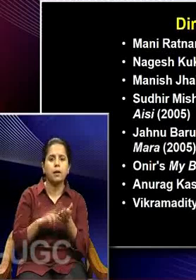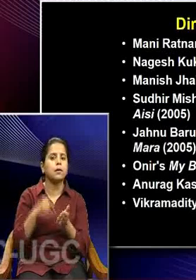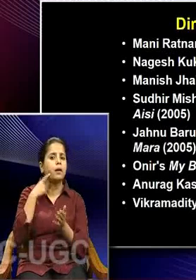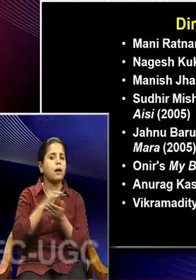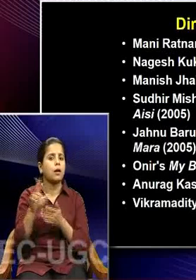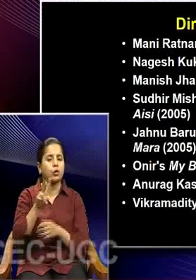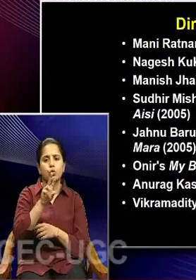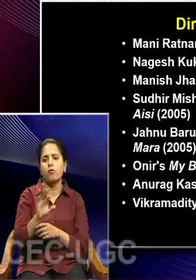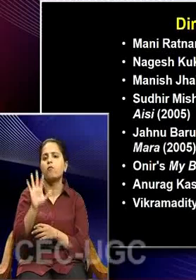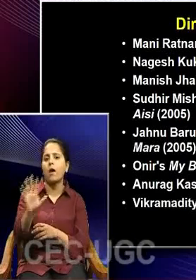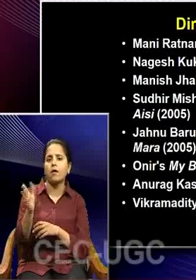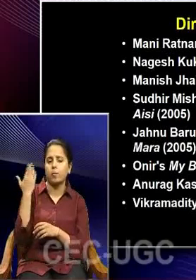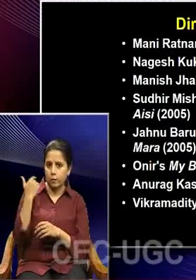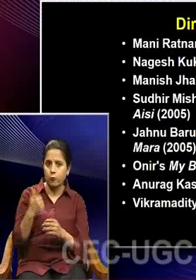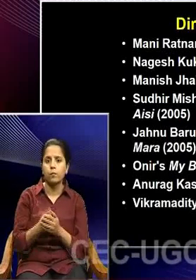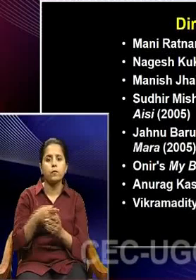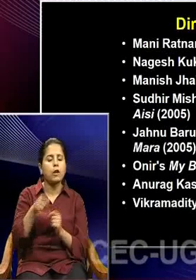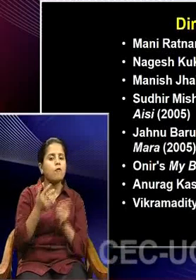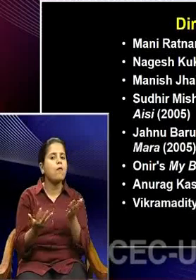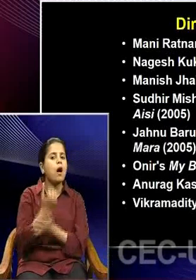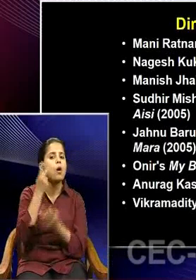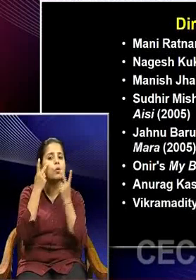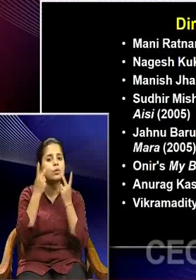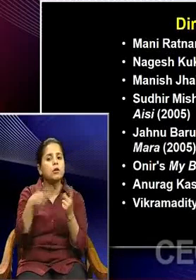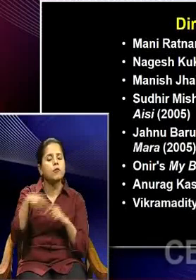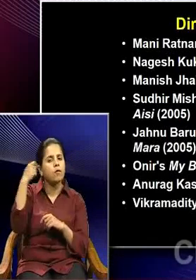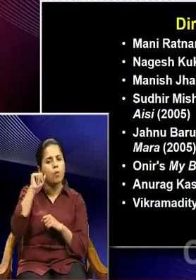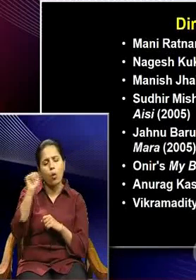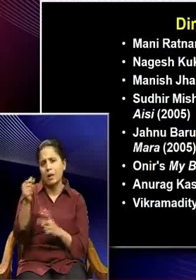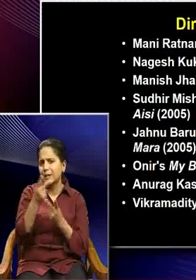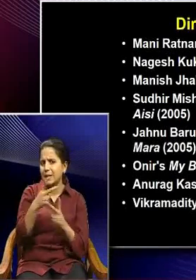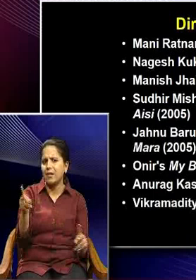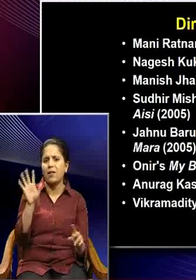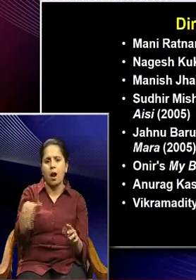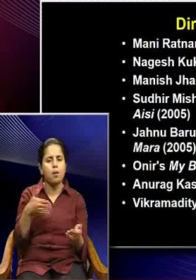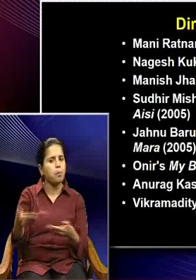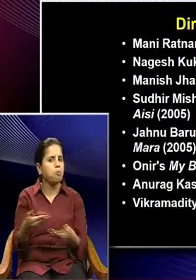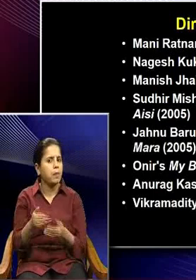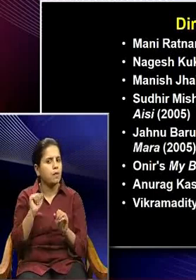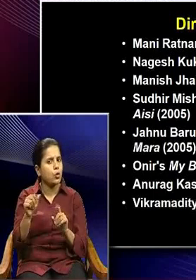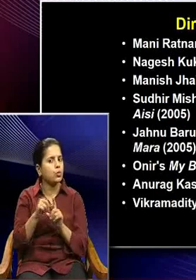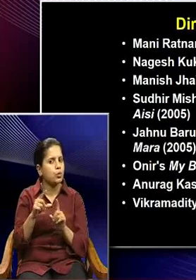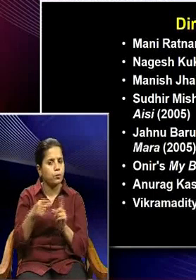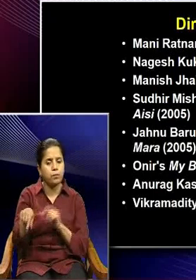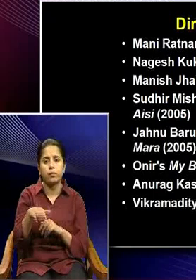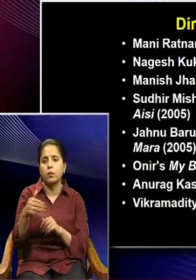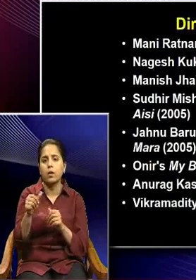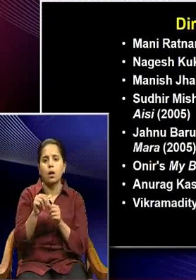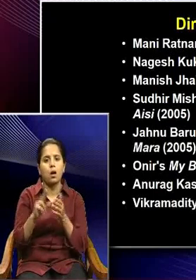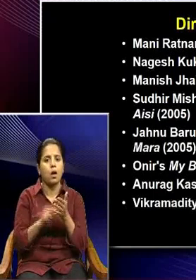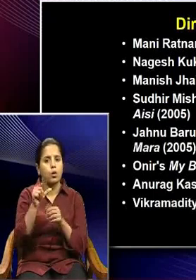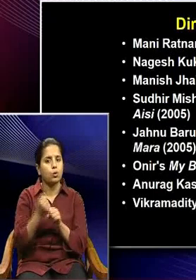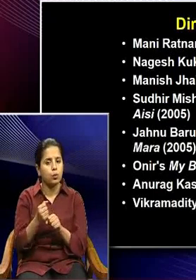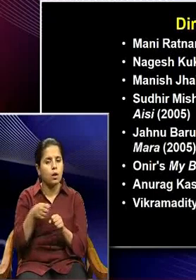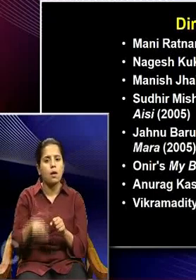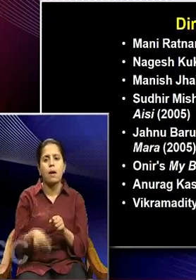2005, where we find that the film had a different kind of a treatment. And then Anurag Kashyap's Black